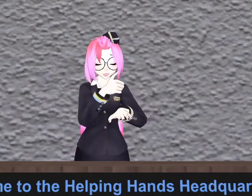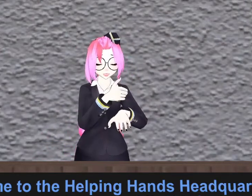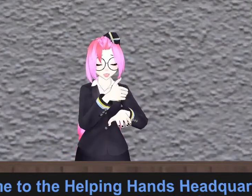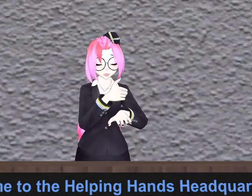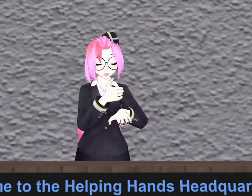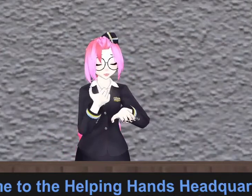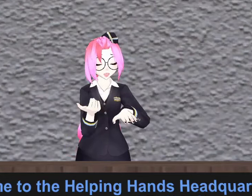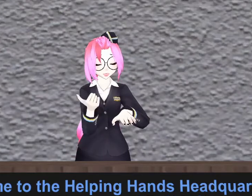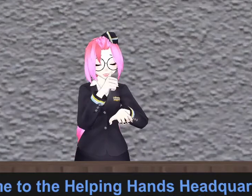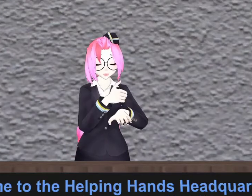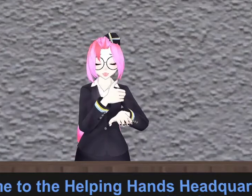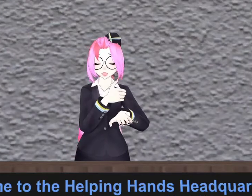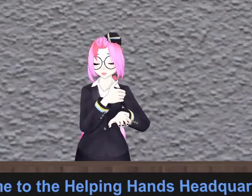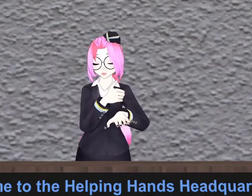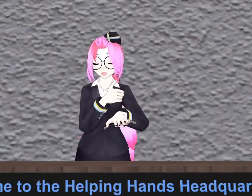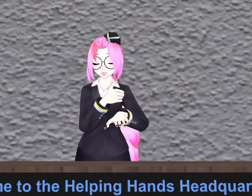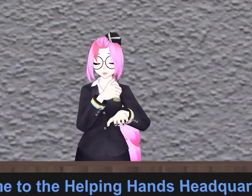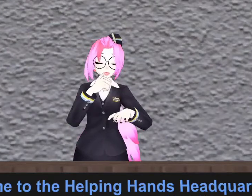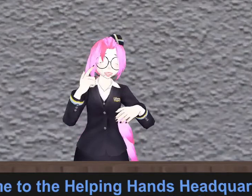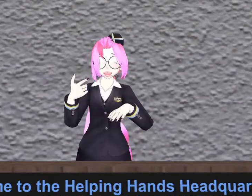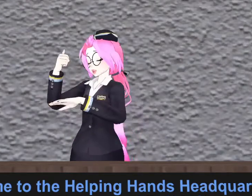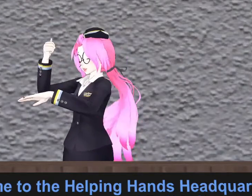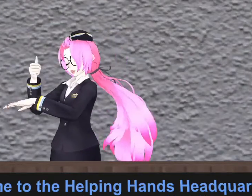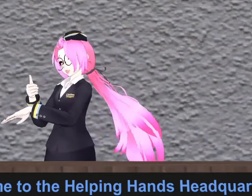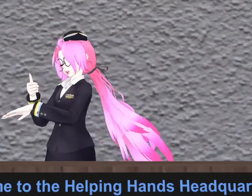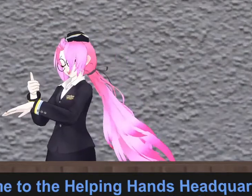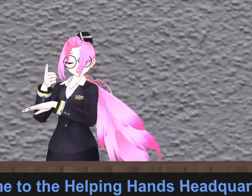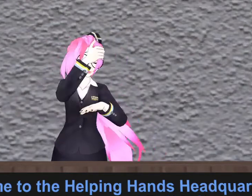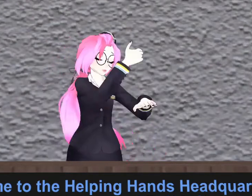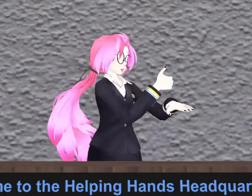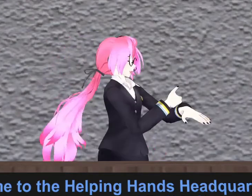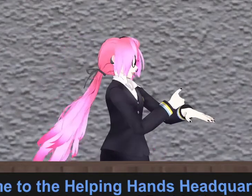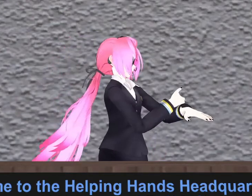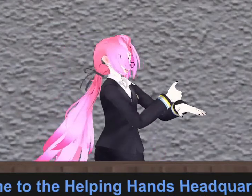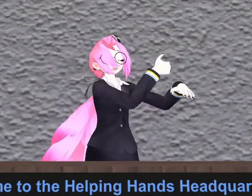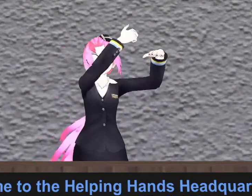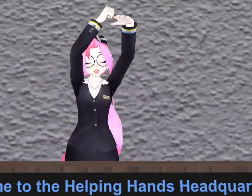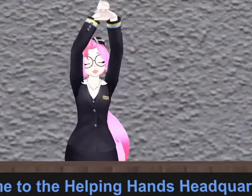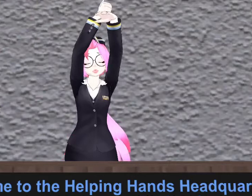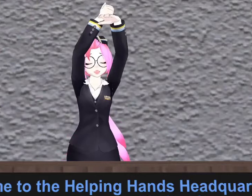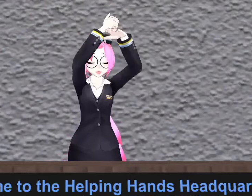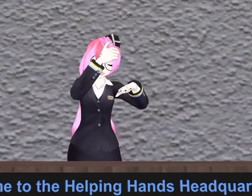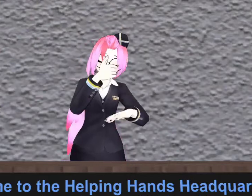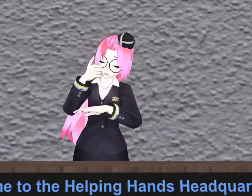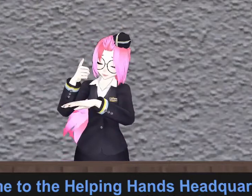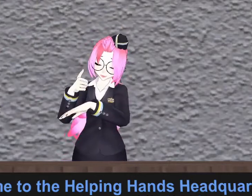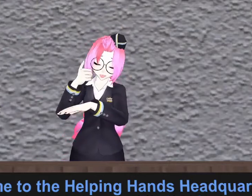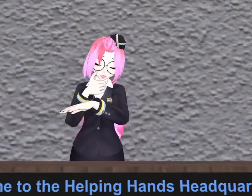set up or place. Set up, place. So you're showing it's placed here, it's placed there. I placed it up there. Place, place,